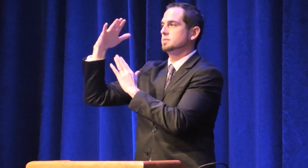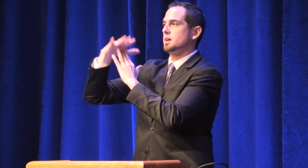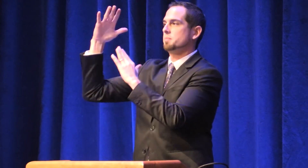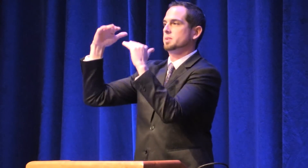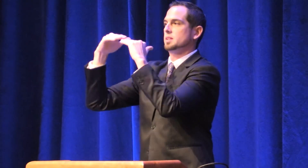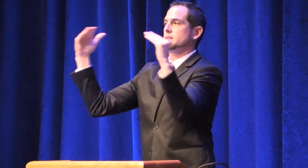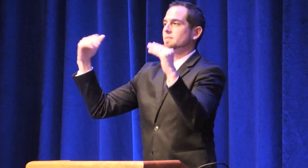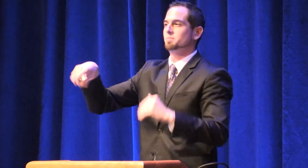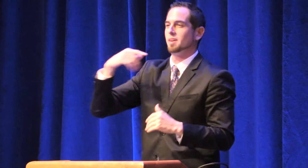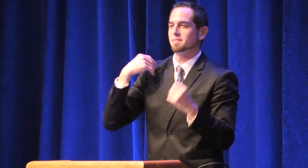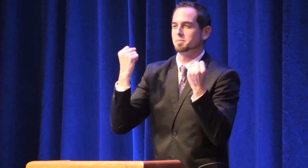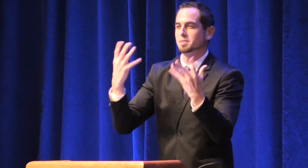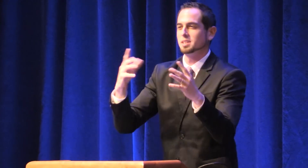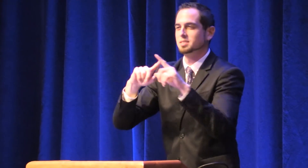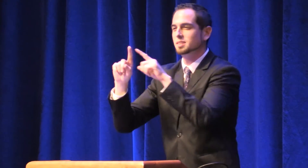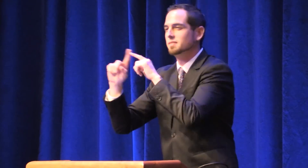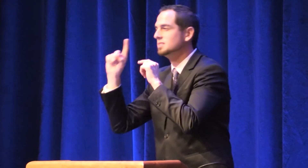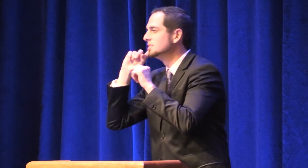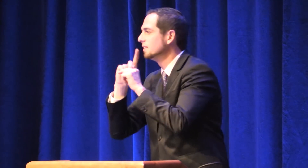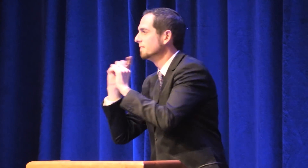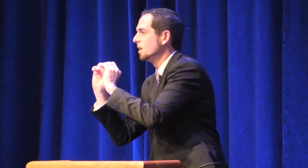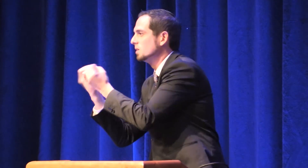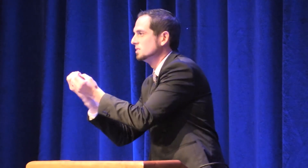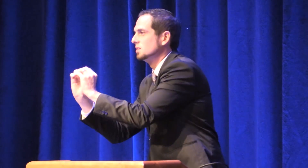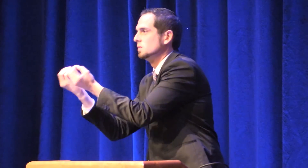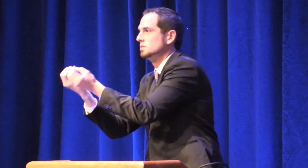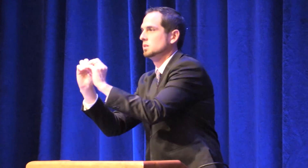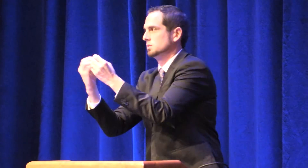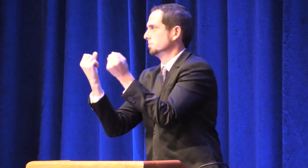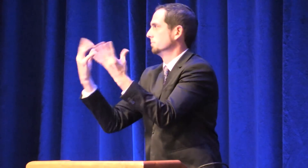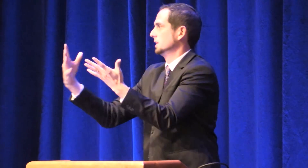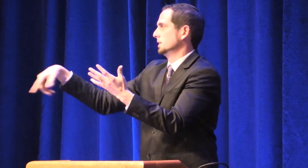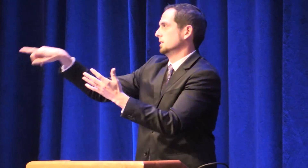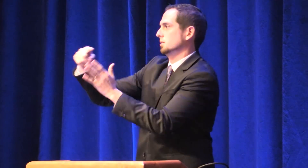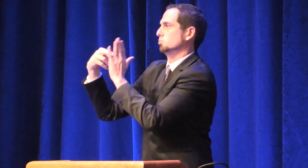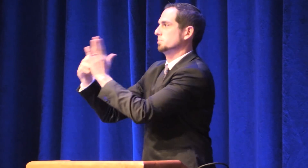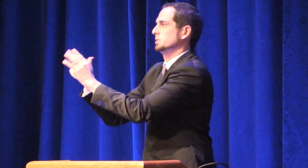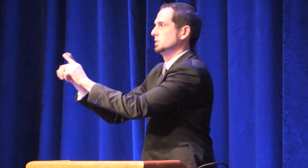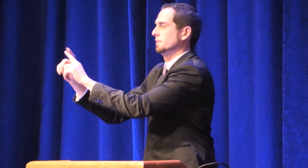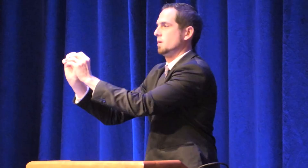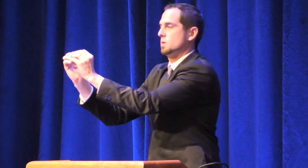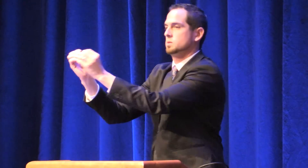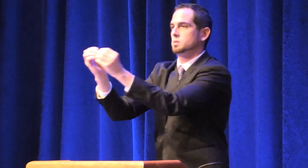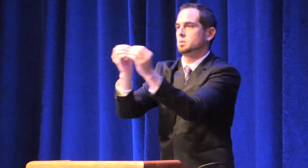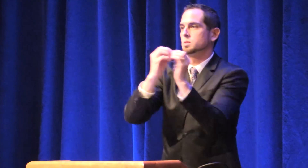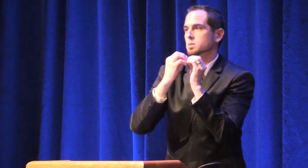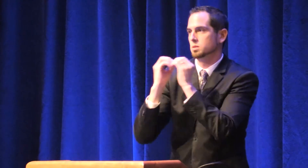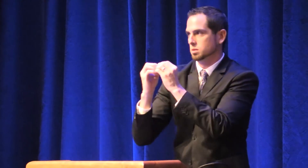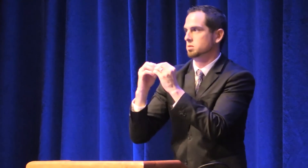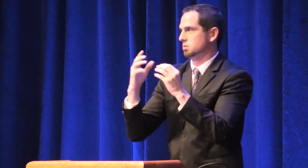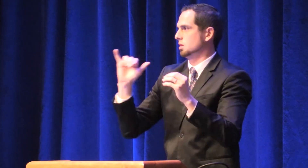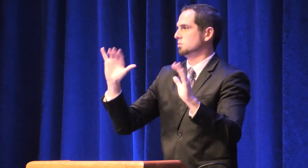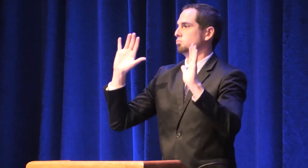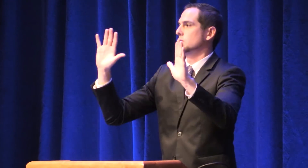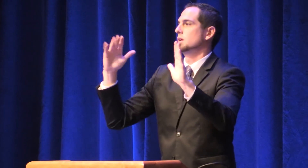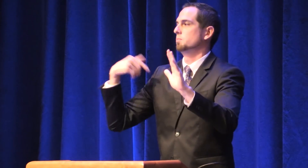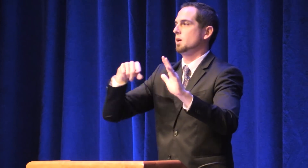And of course, we can collaborate on a top level, an organization level. We have various identities